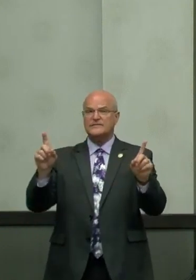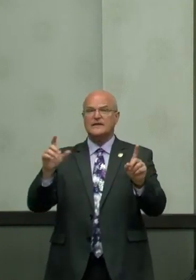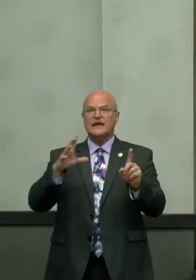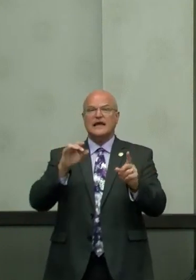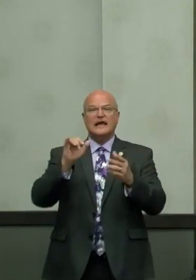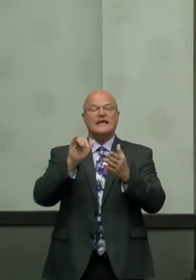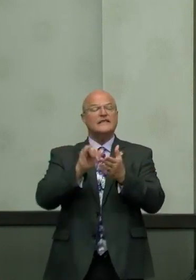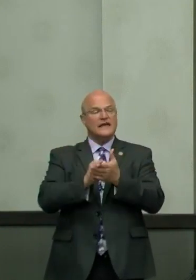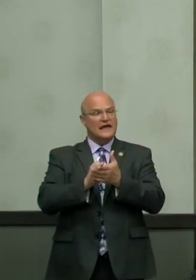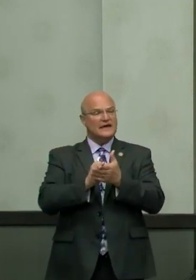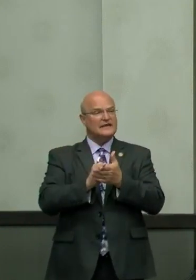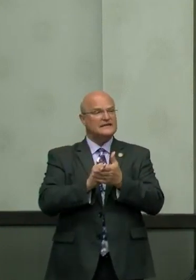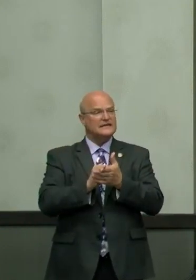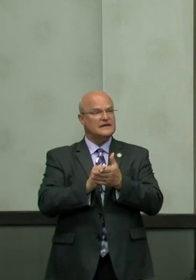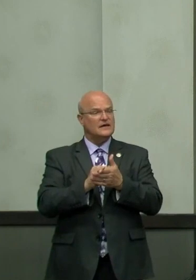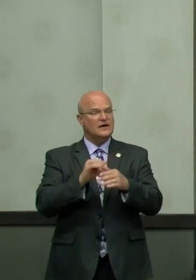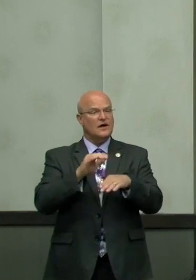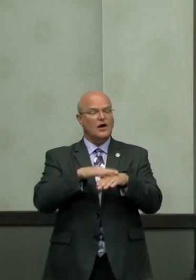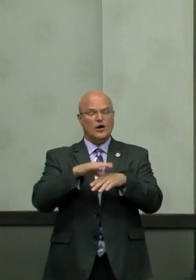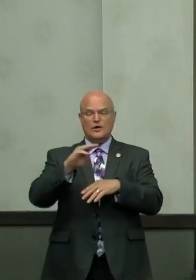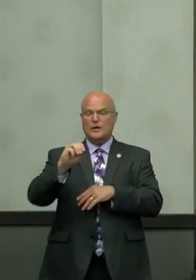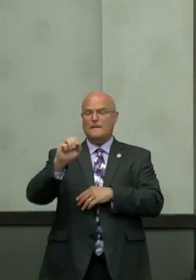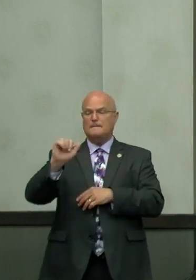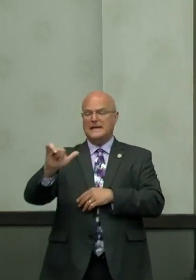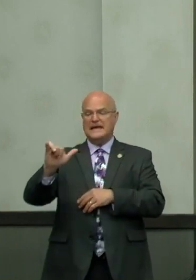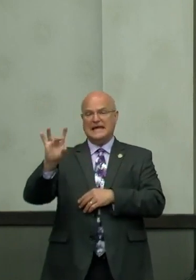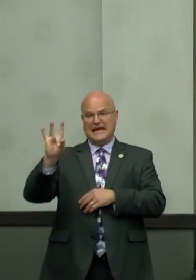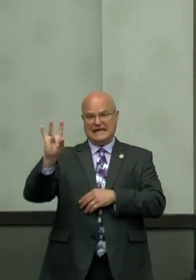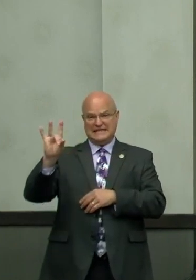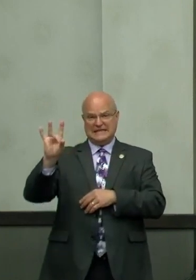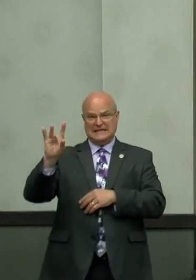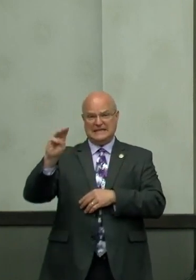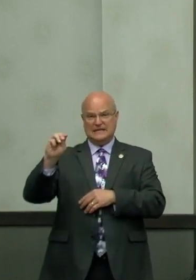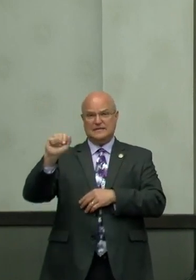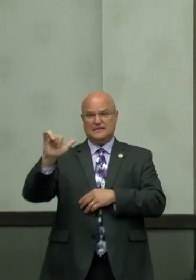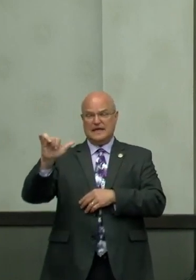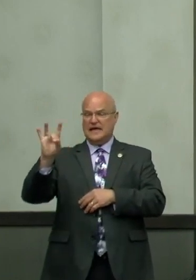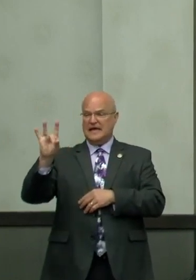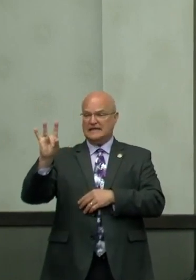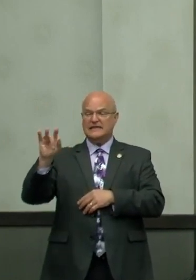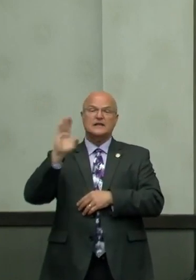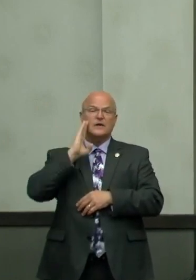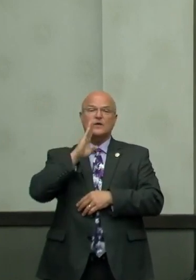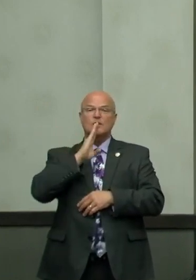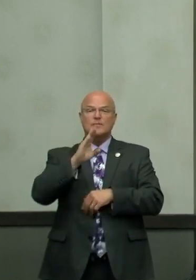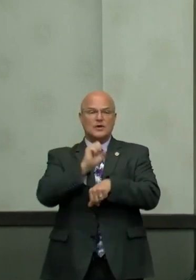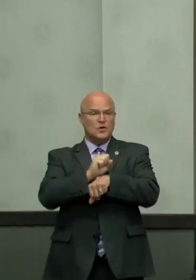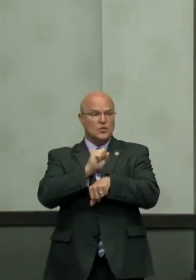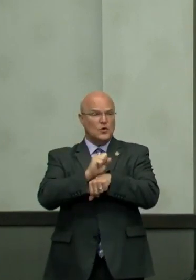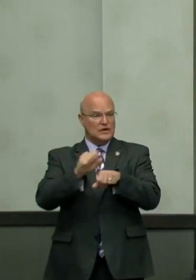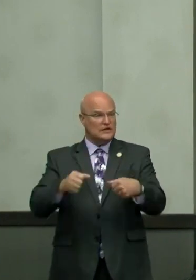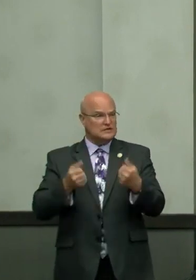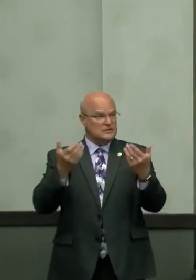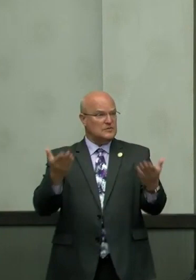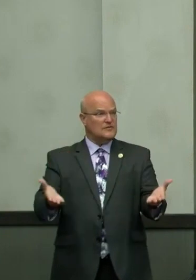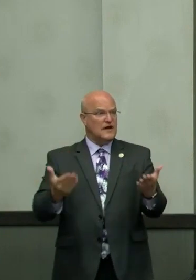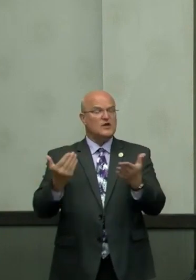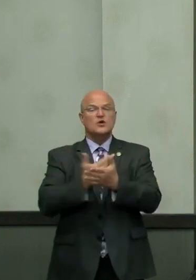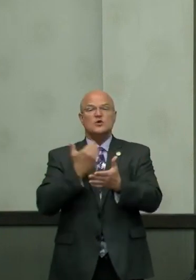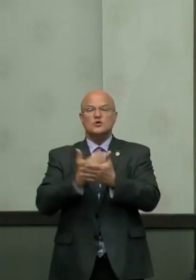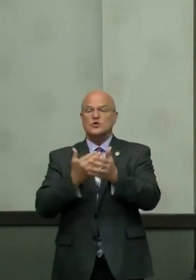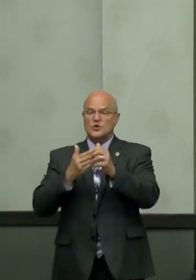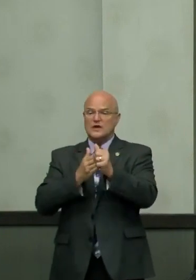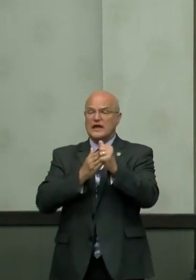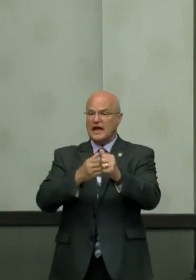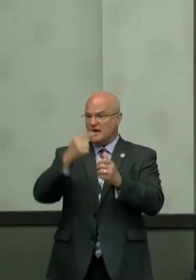and that is that on May 18th, we will be working to provide new